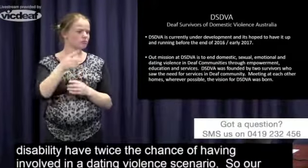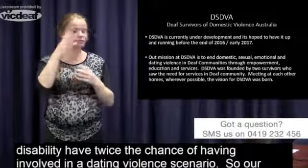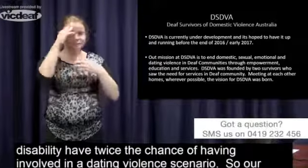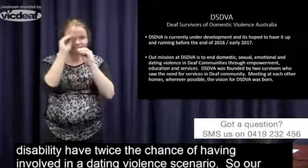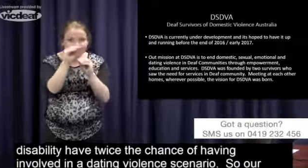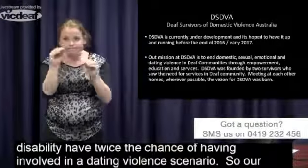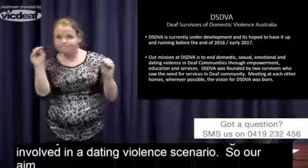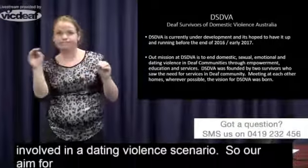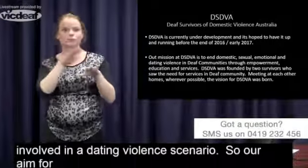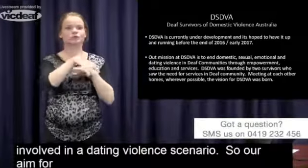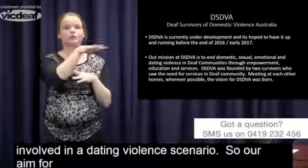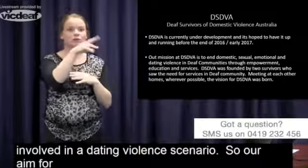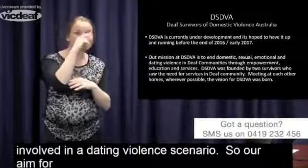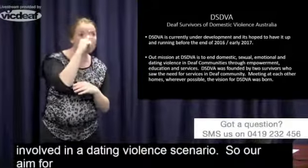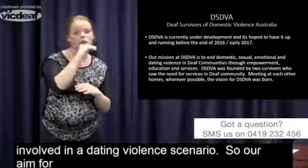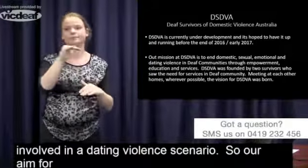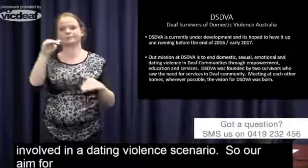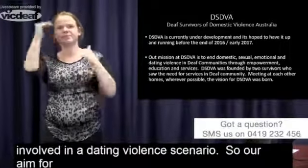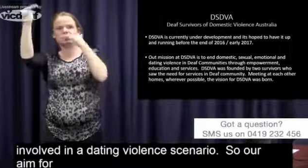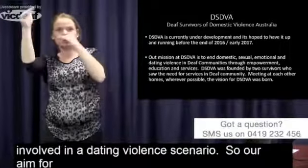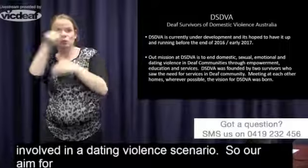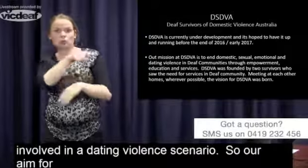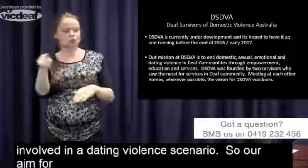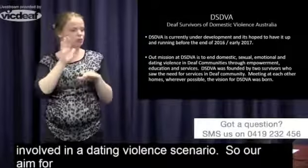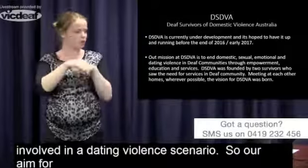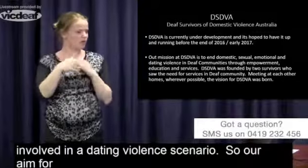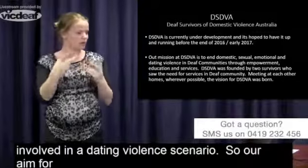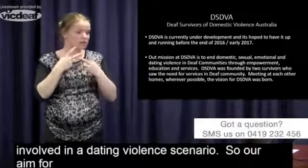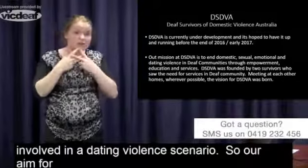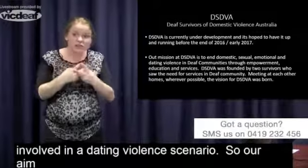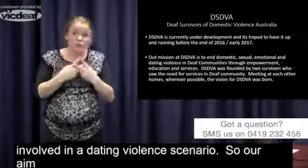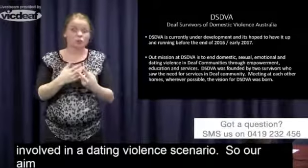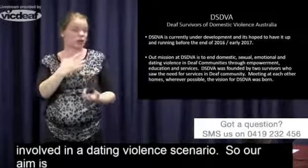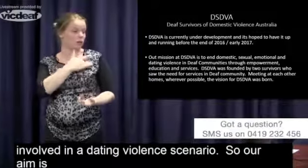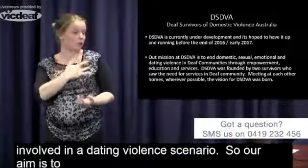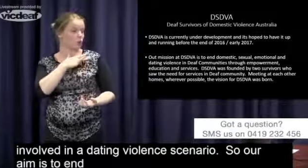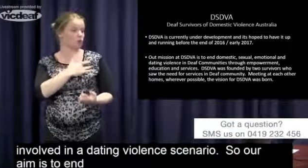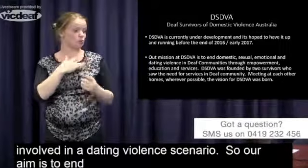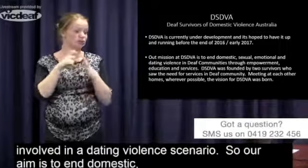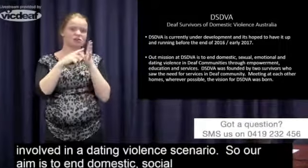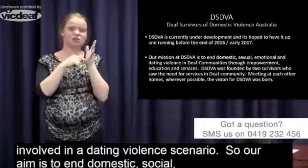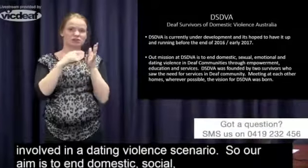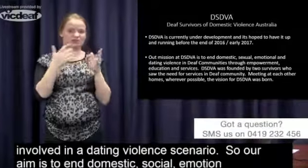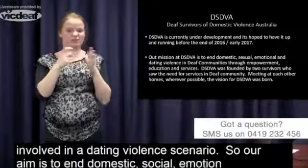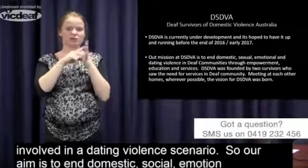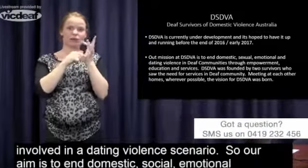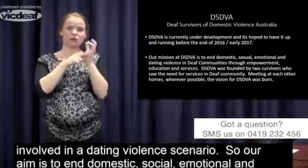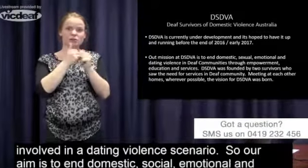DSDVA is to end domestic, sexual, emotional and dating violence within the deaf community by